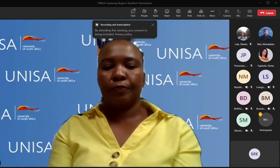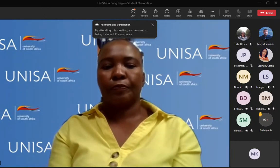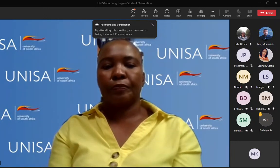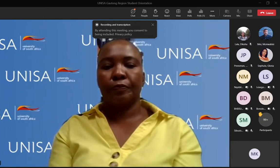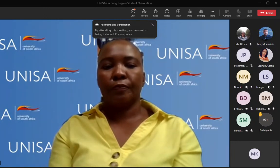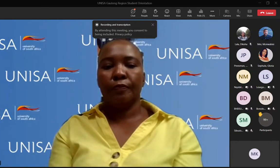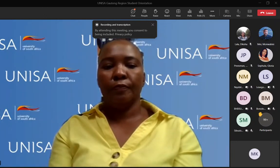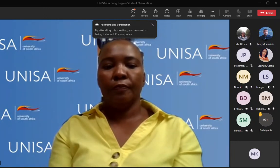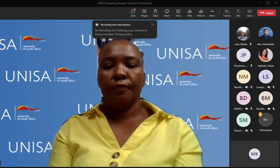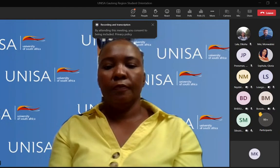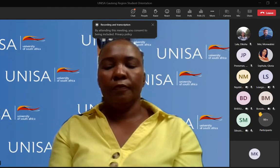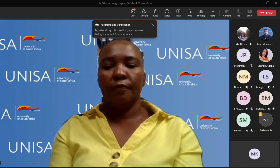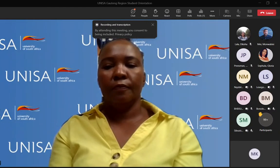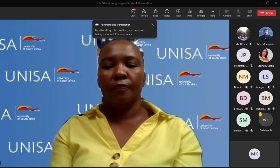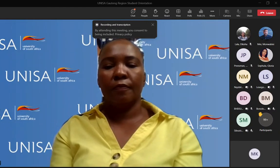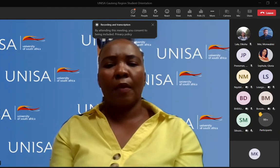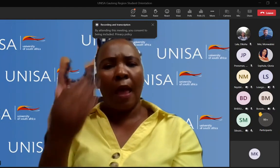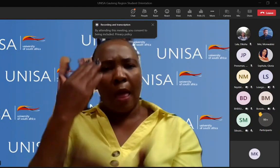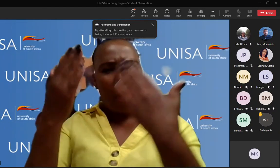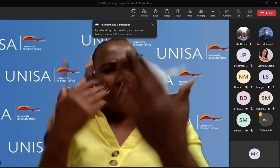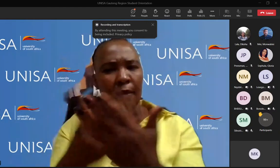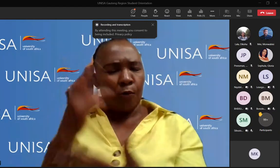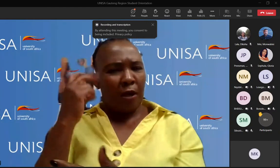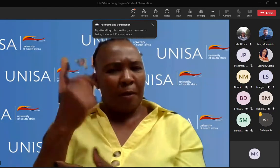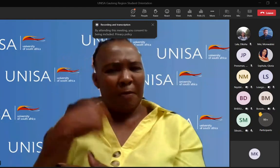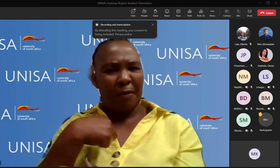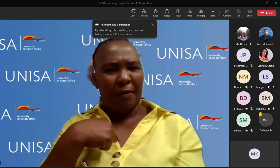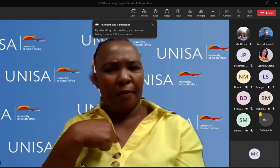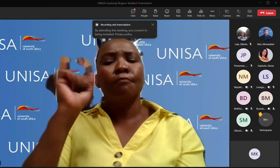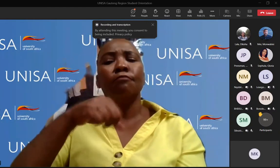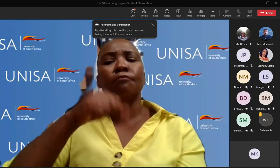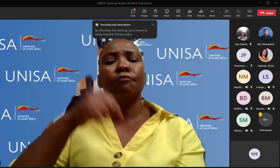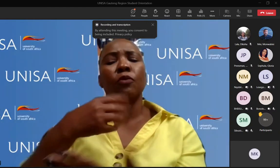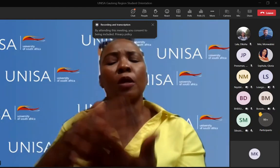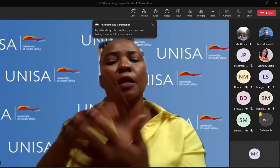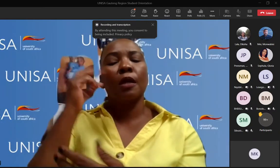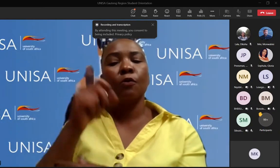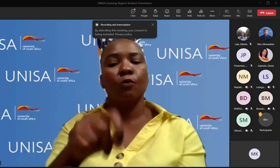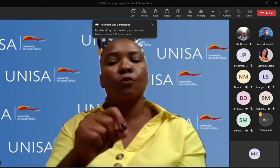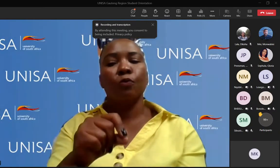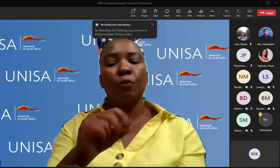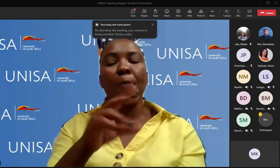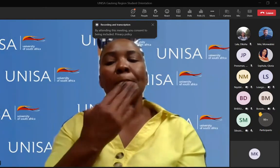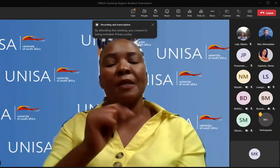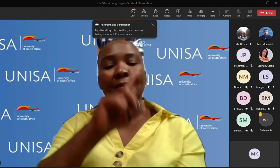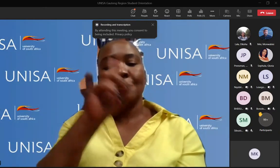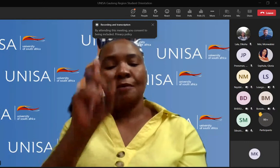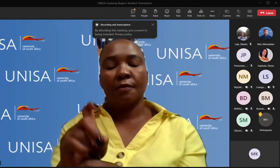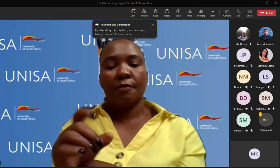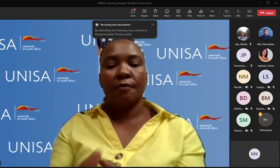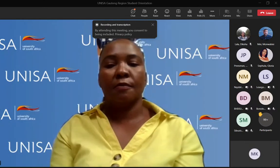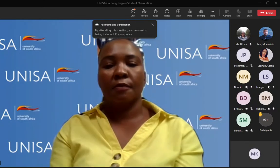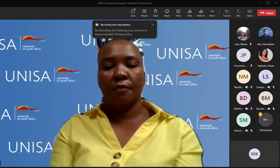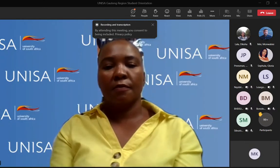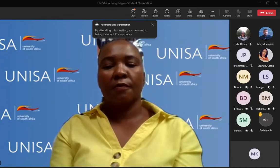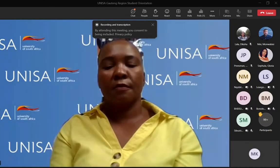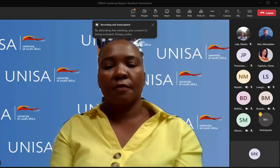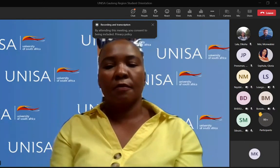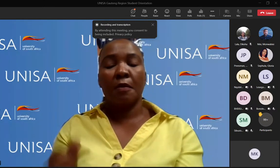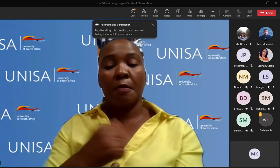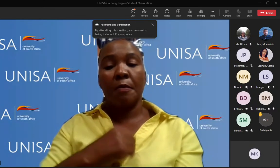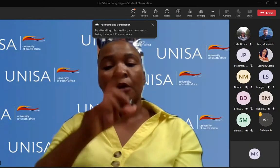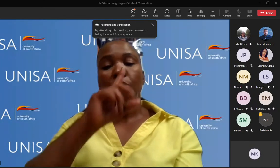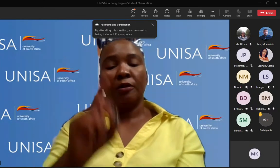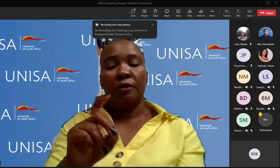hi can you hear me yes we can ma'am you can pose your question okay um my question